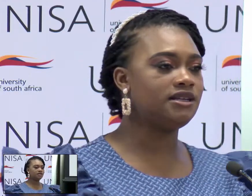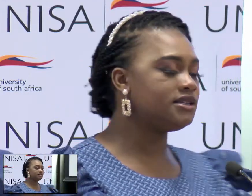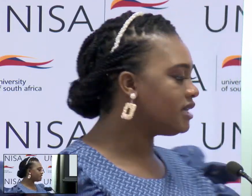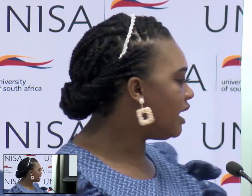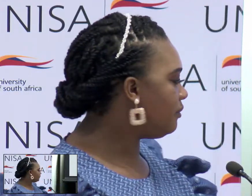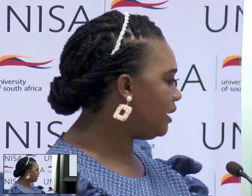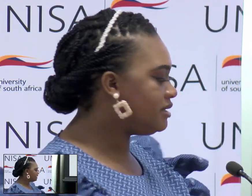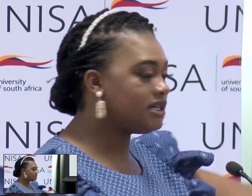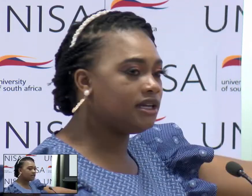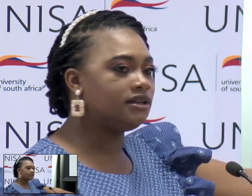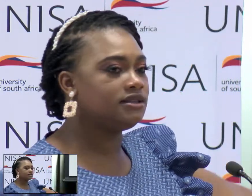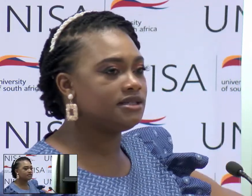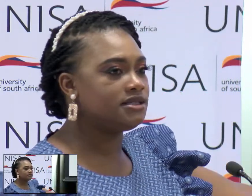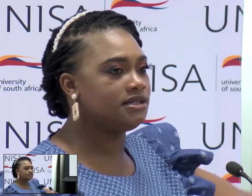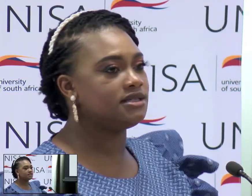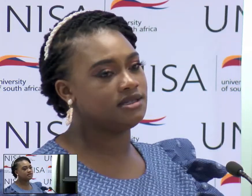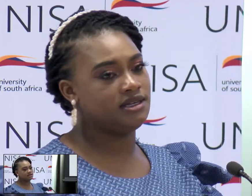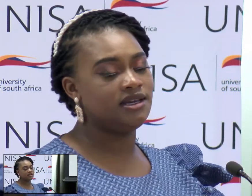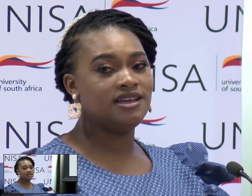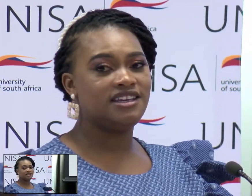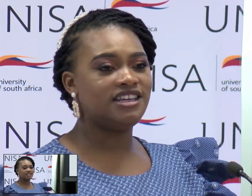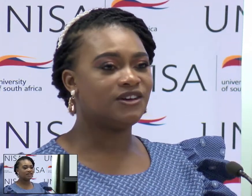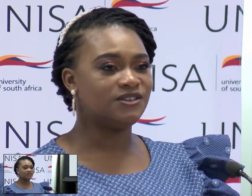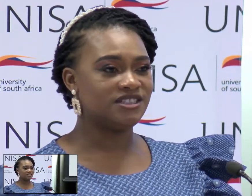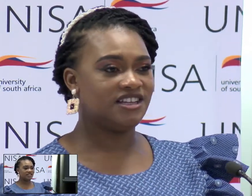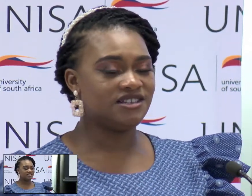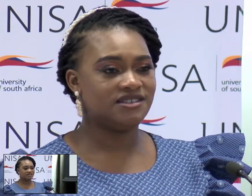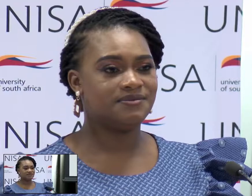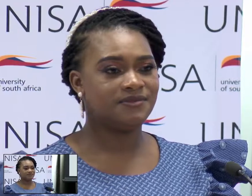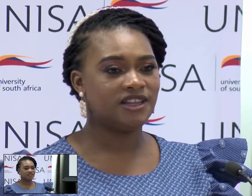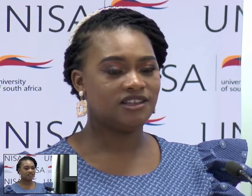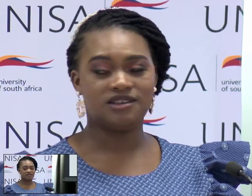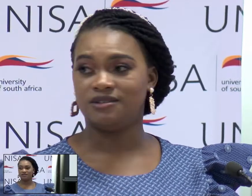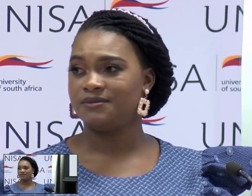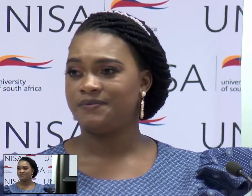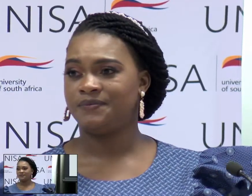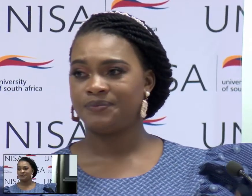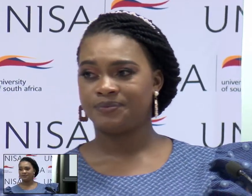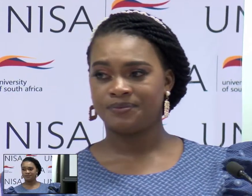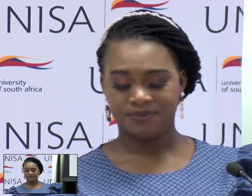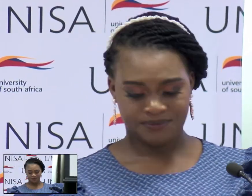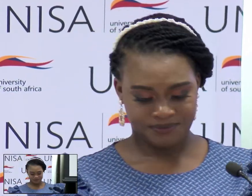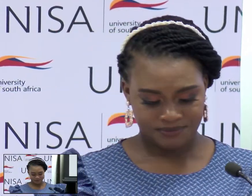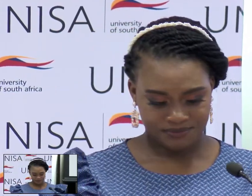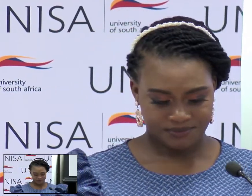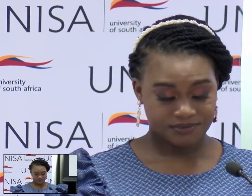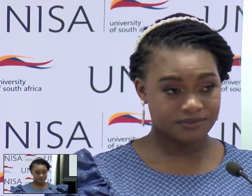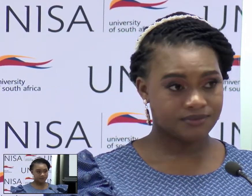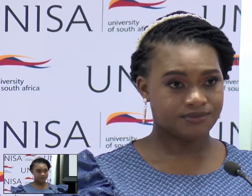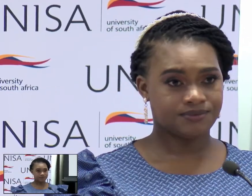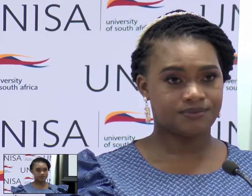can you please come and take the seats here on stage? Thank you.